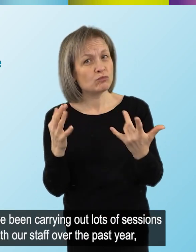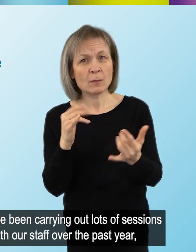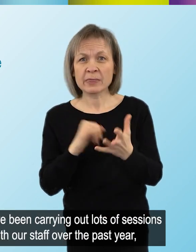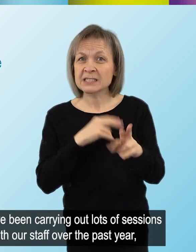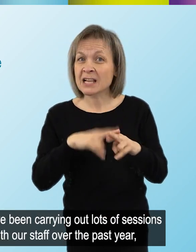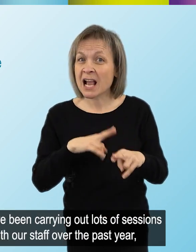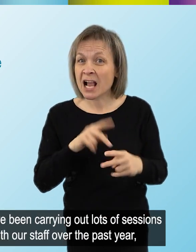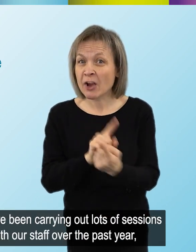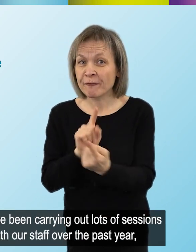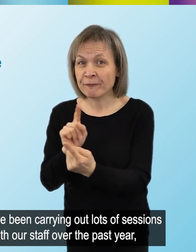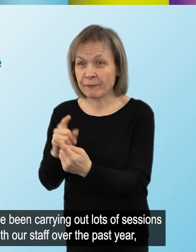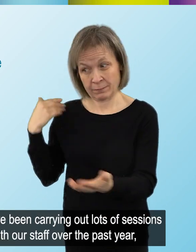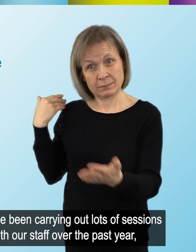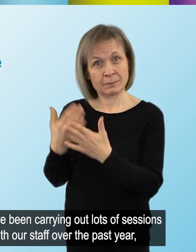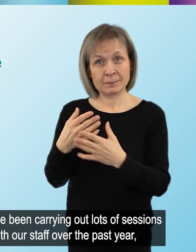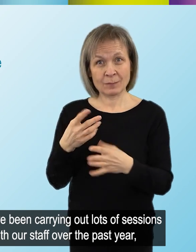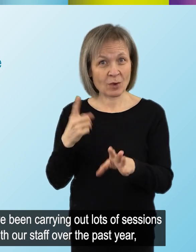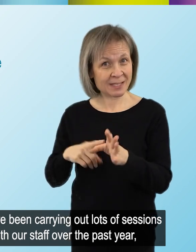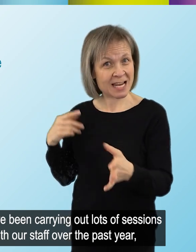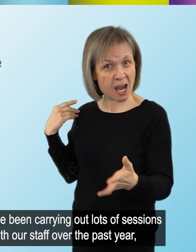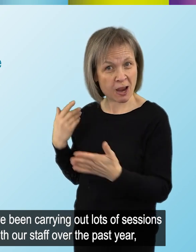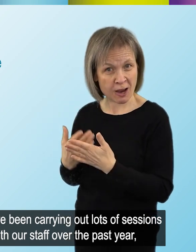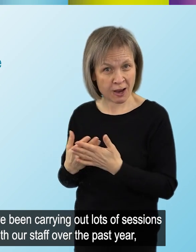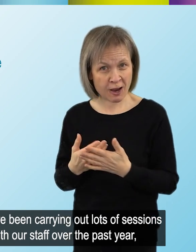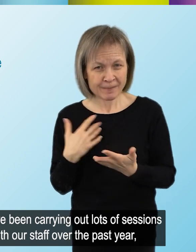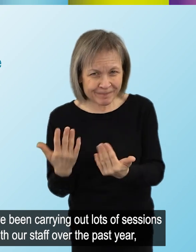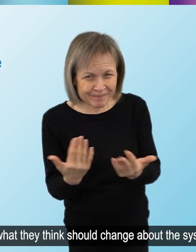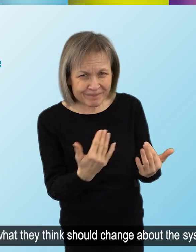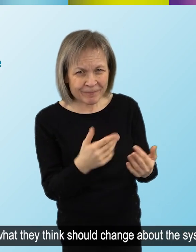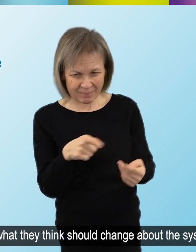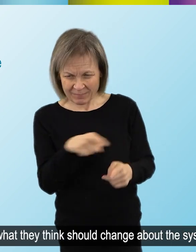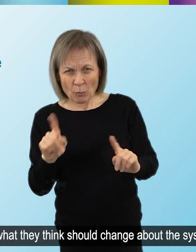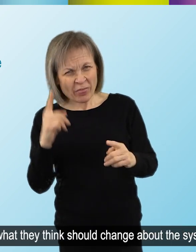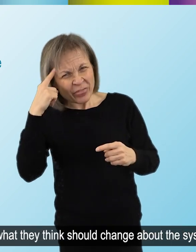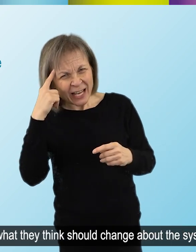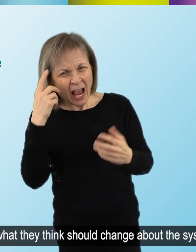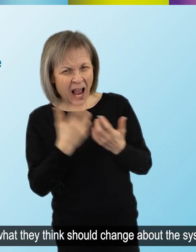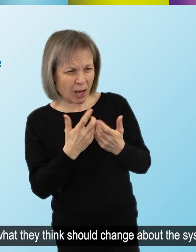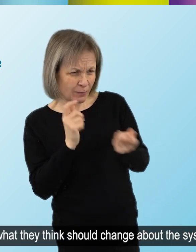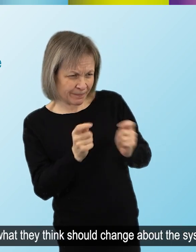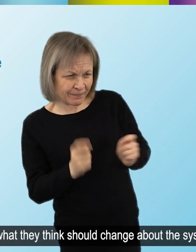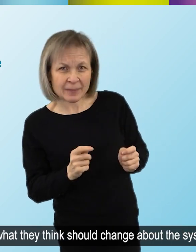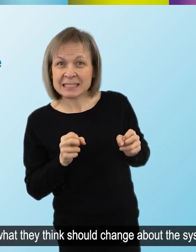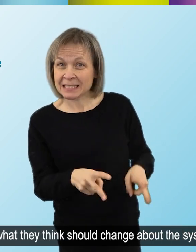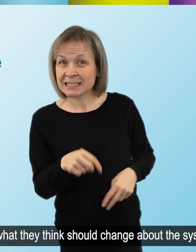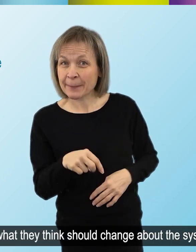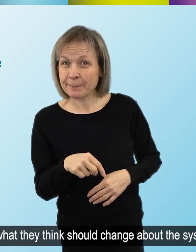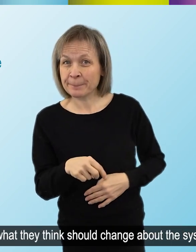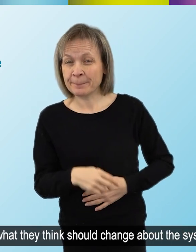We have been carrying out lots of sessions with our staff over the past year, hearing from them what they think should change about the